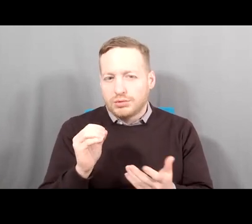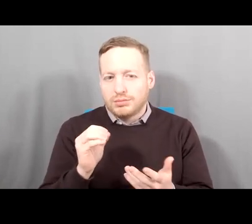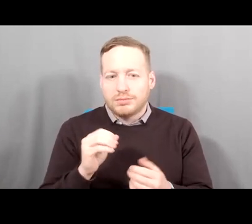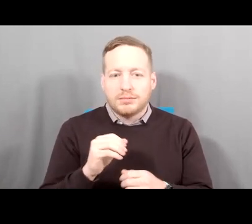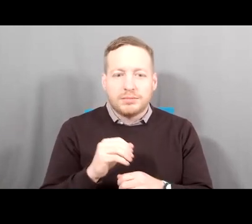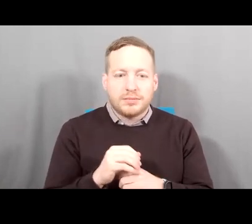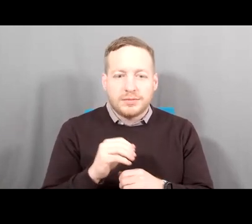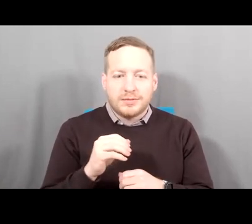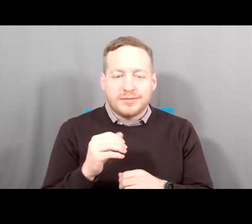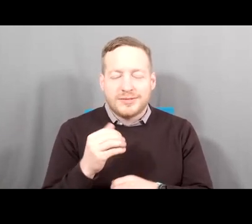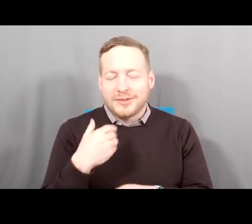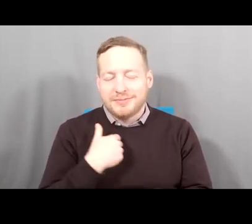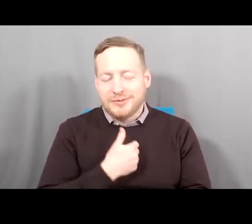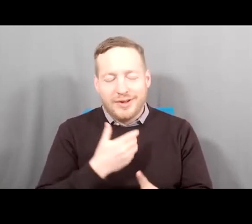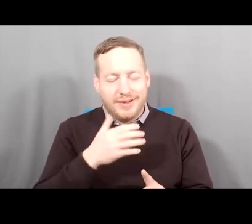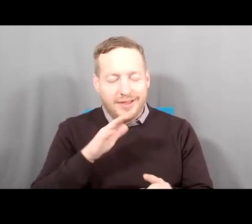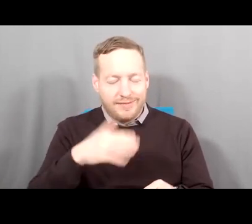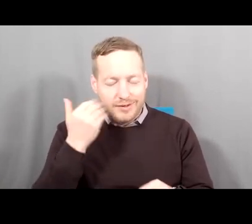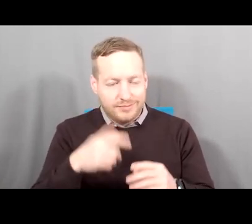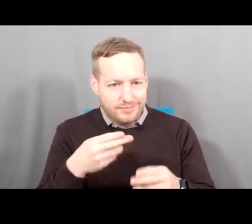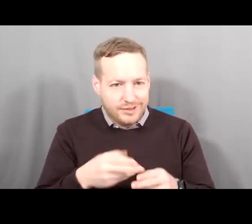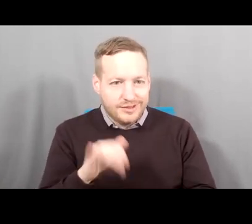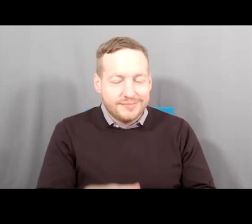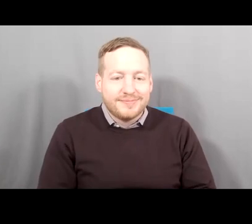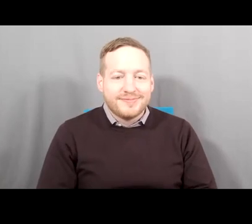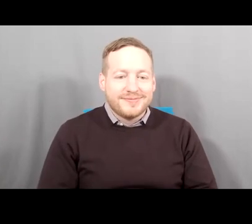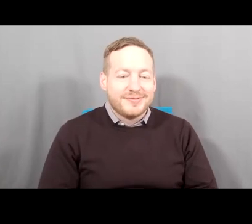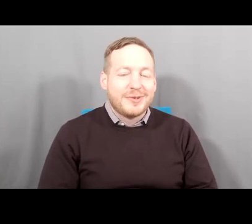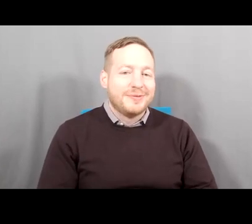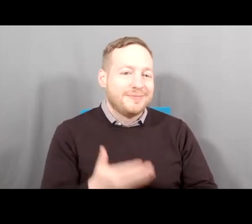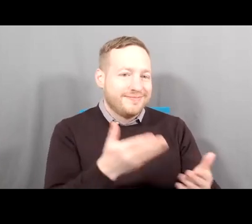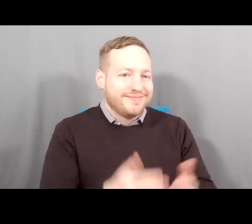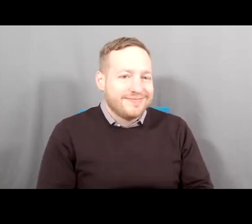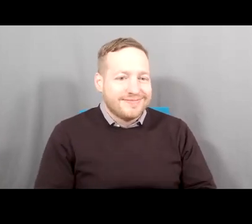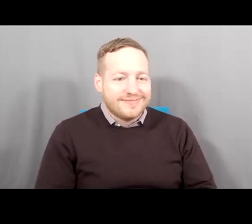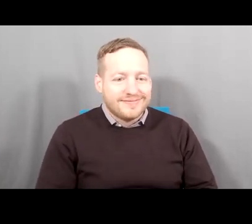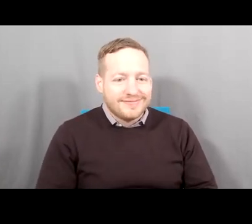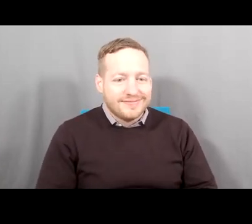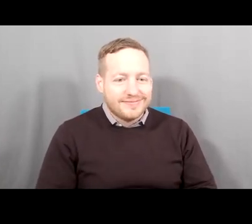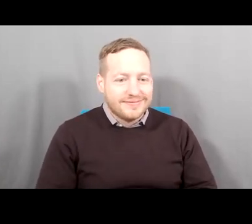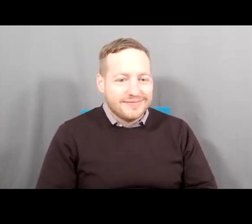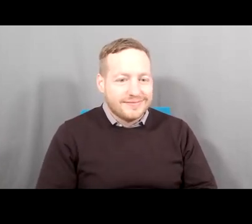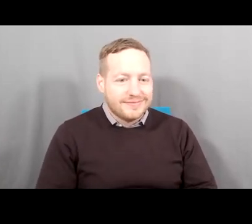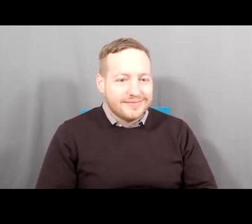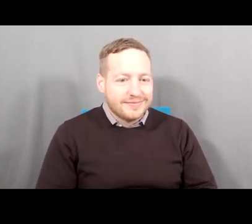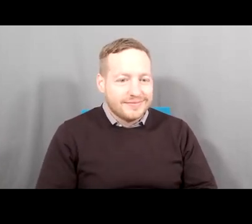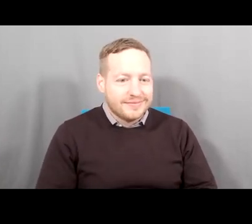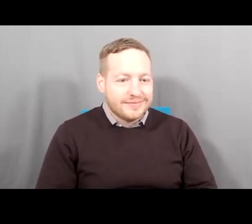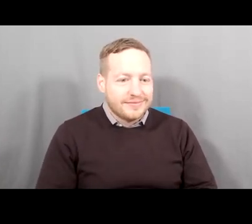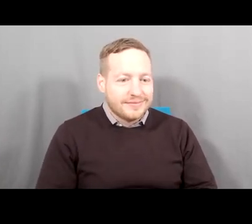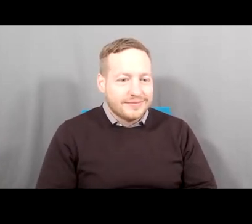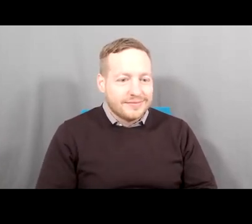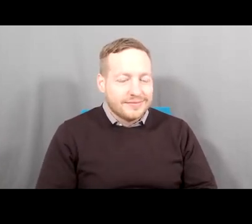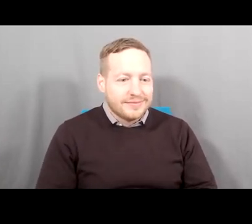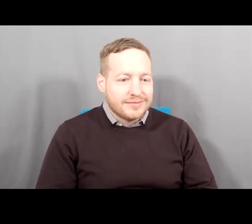And as far as Bonnie's question, we do follow Robert's Rules of Order. I'm sorry I didn't say that, but that is what I use for voting. So yes, go ahead,